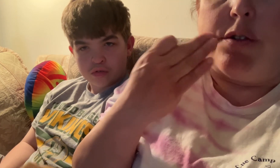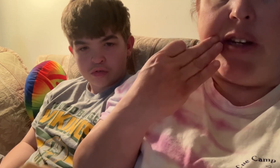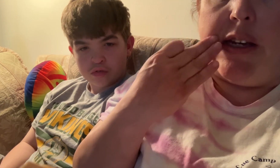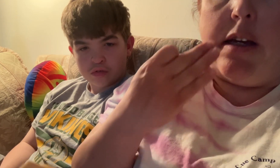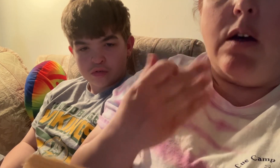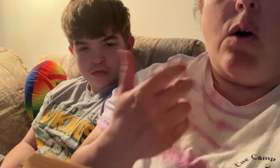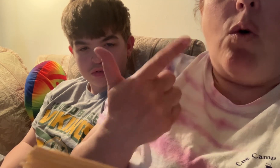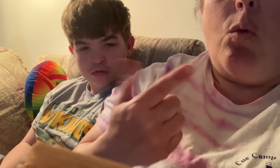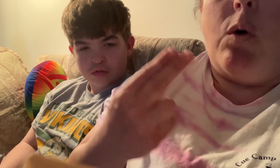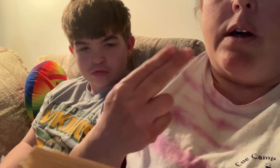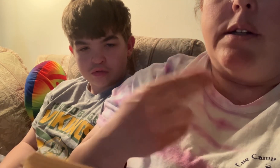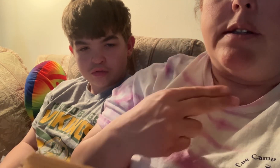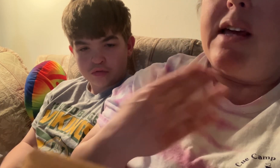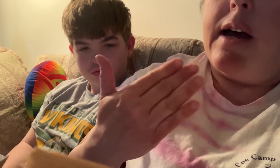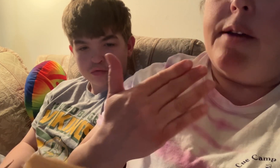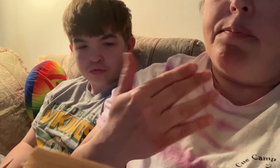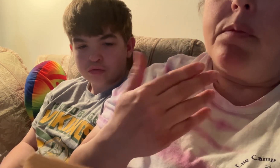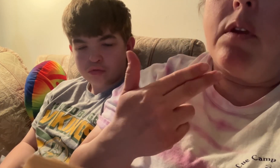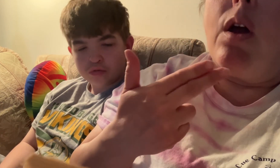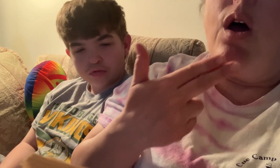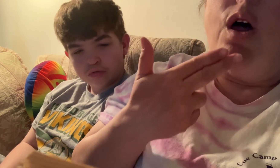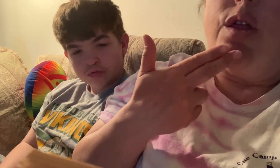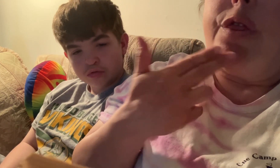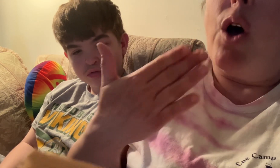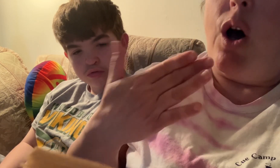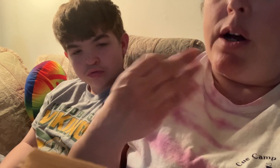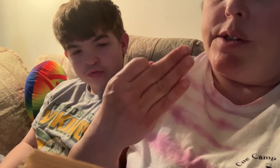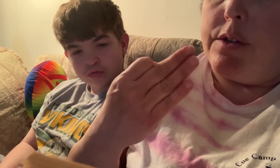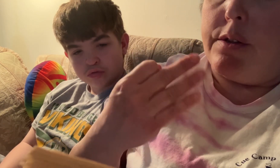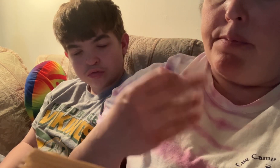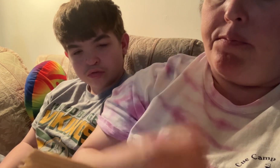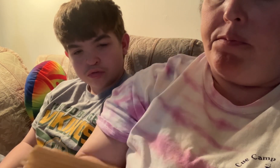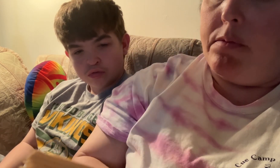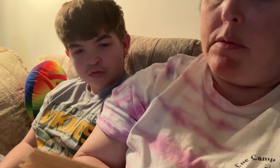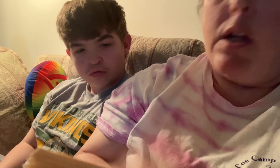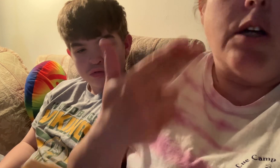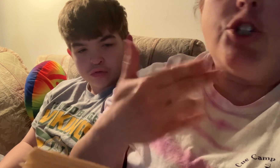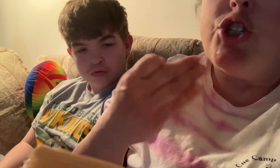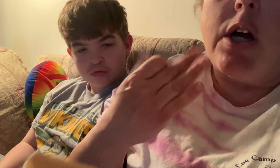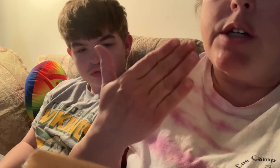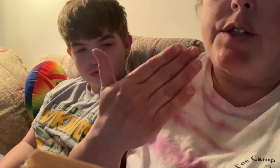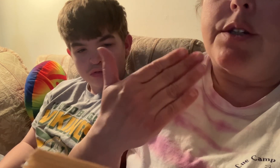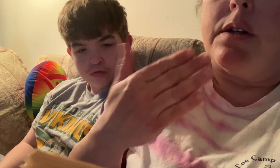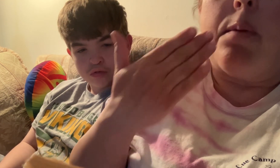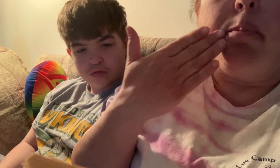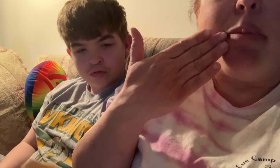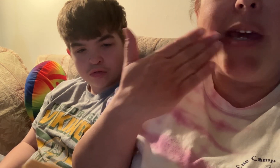century was that thoughts, just